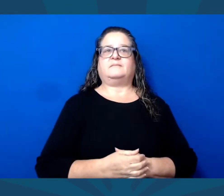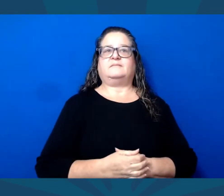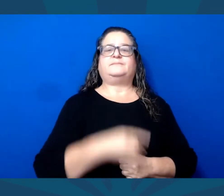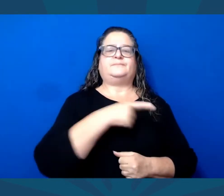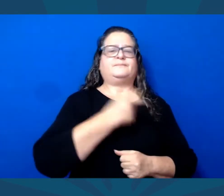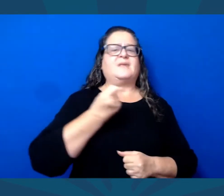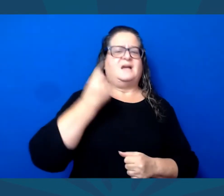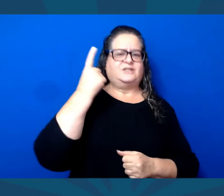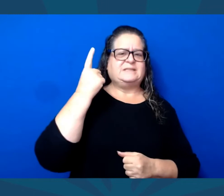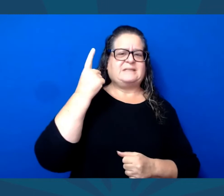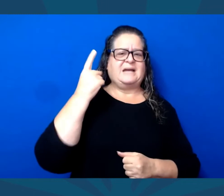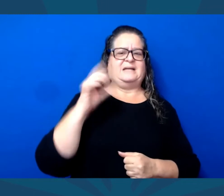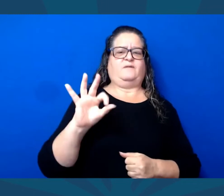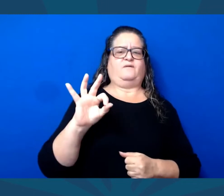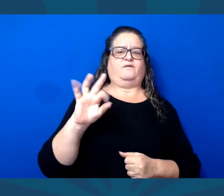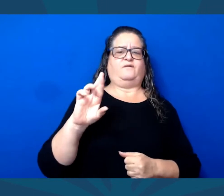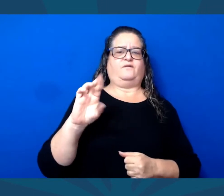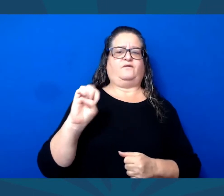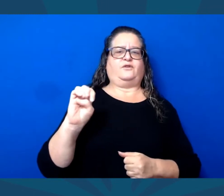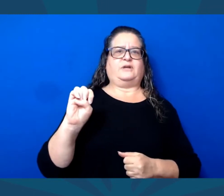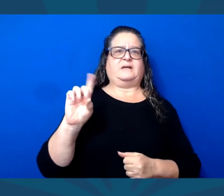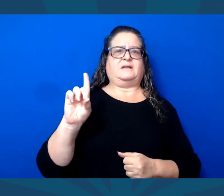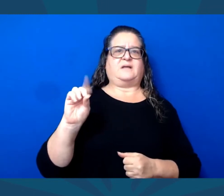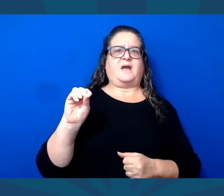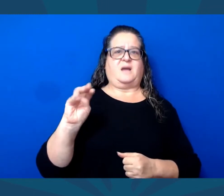Marin understands that freedom isn't free.